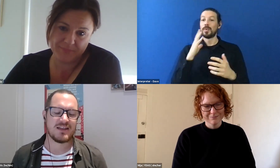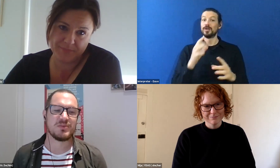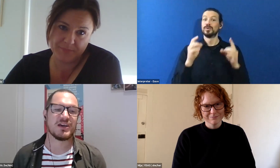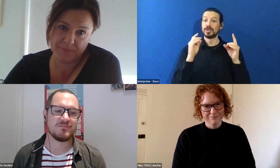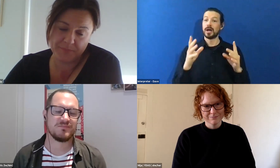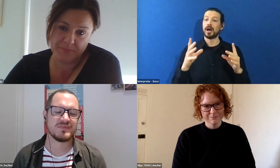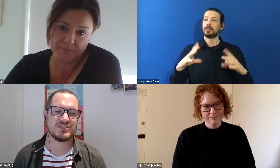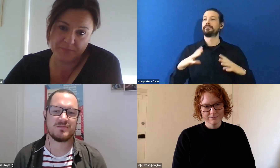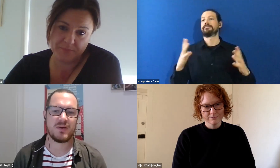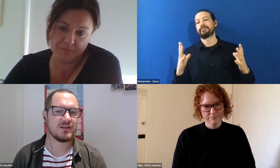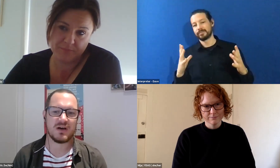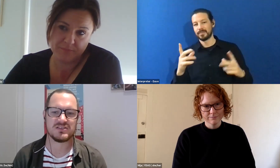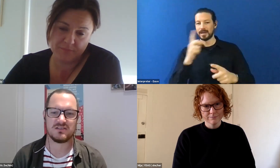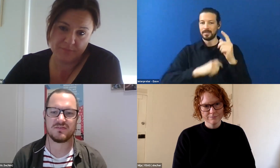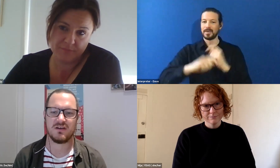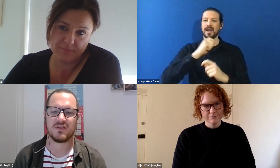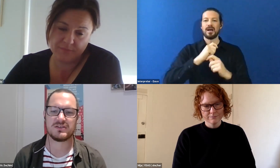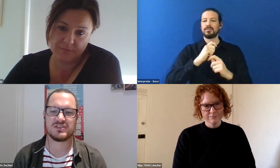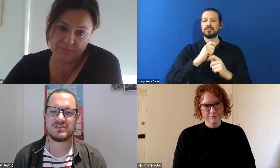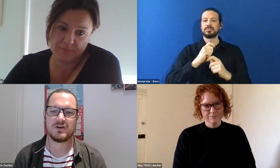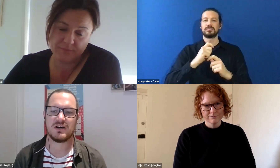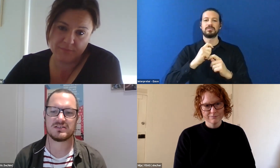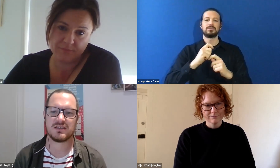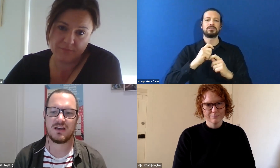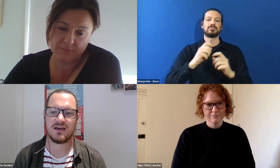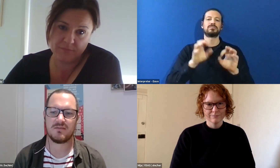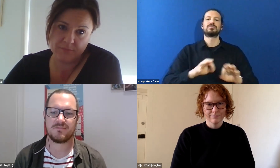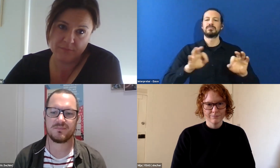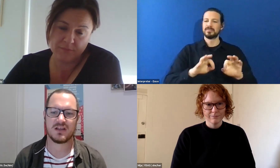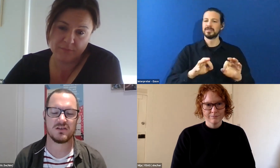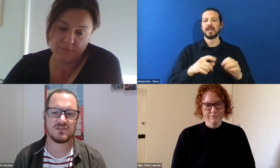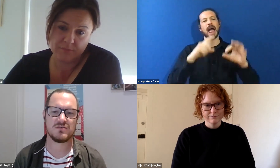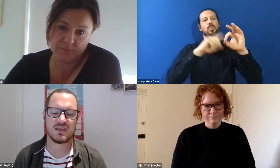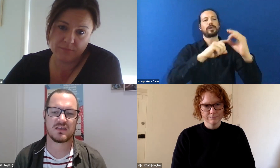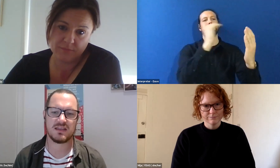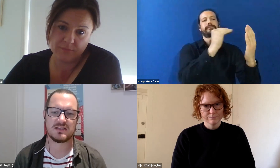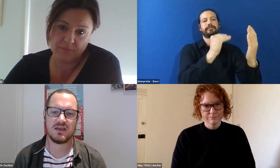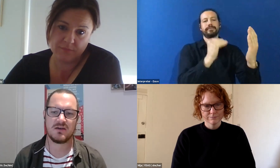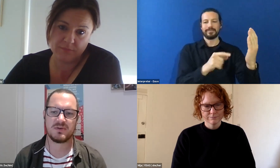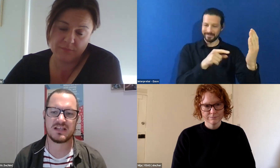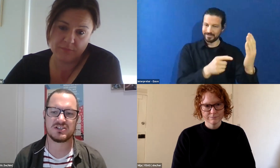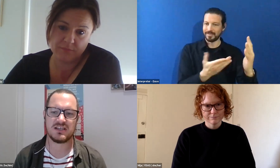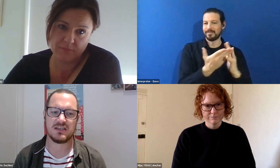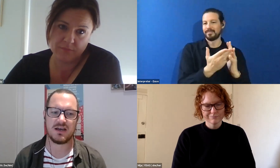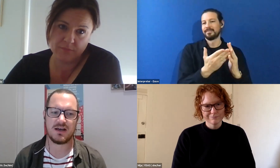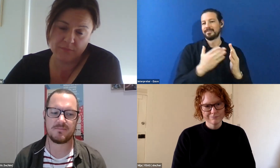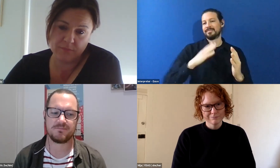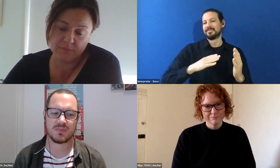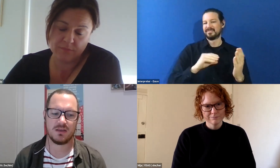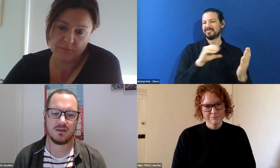it can become just part and parcel of the questions you ask. I do think there's